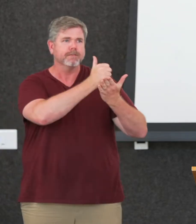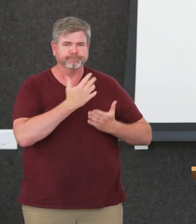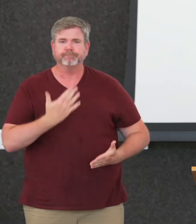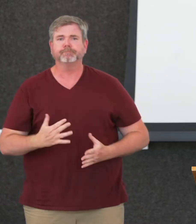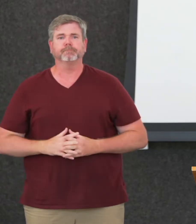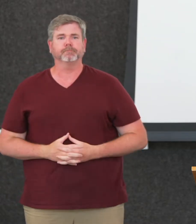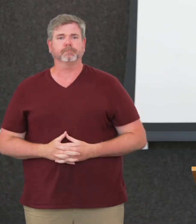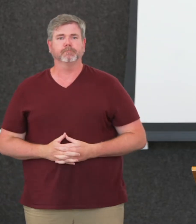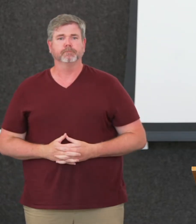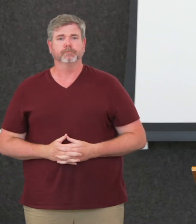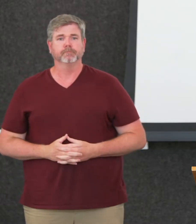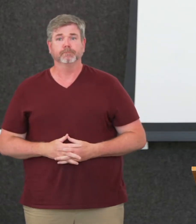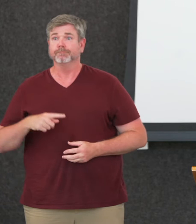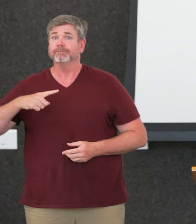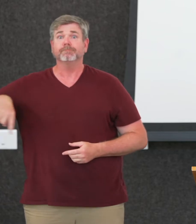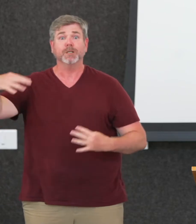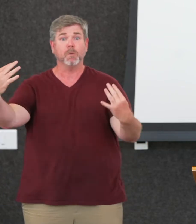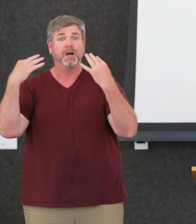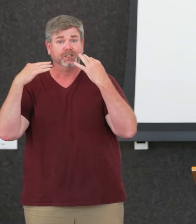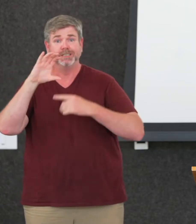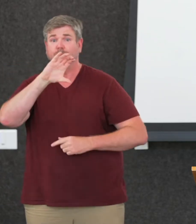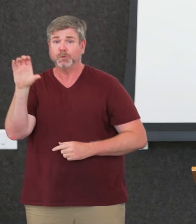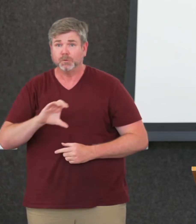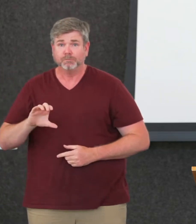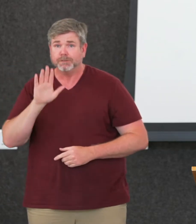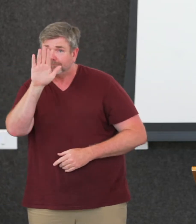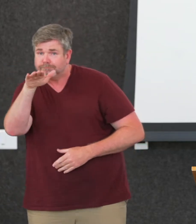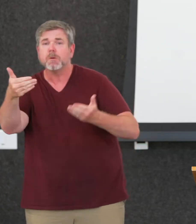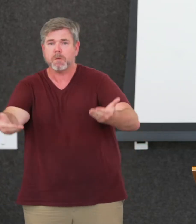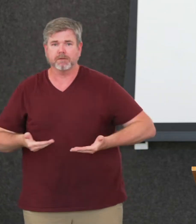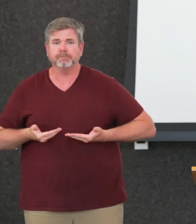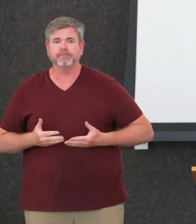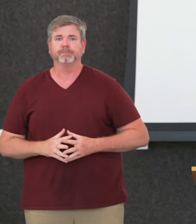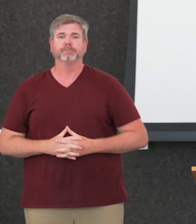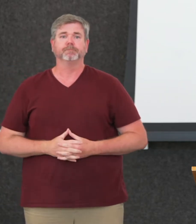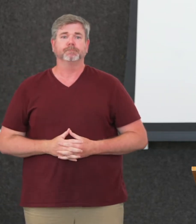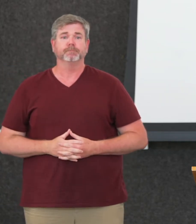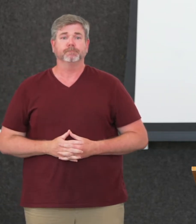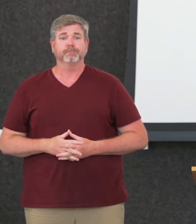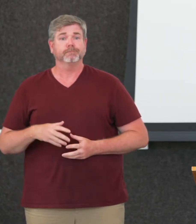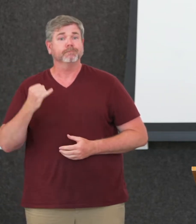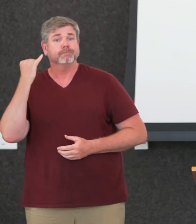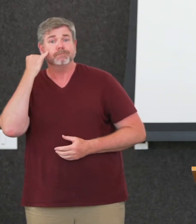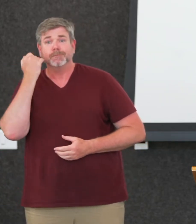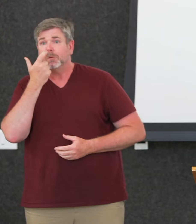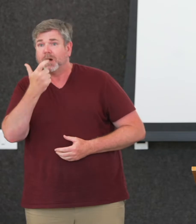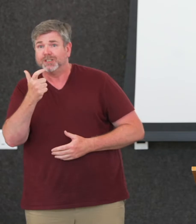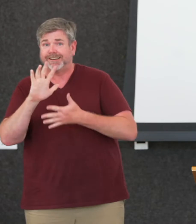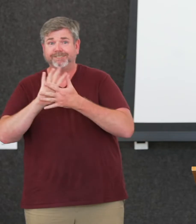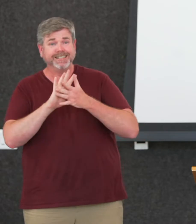on Zoom, welcome. And if you're just looking at the videotape, what you saw were the smiling faces